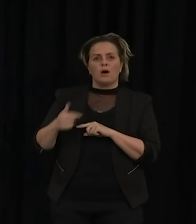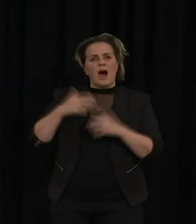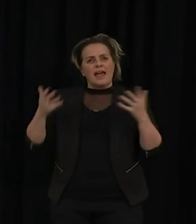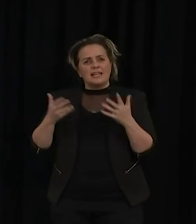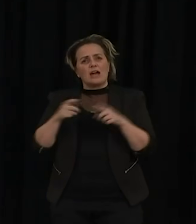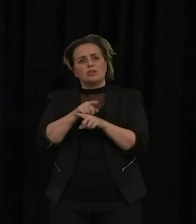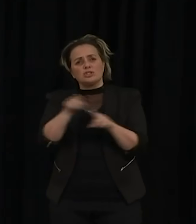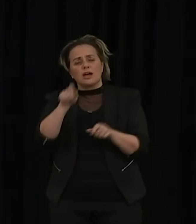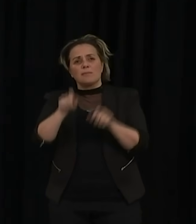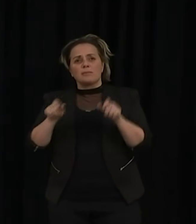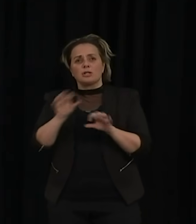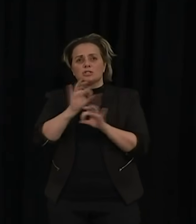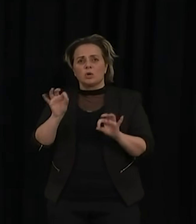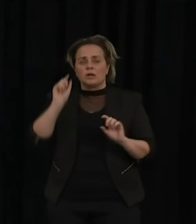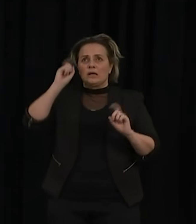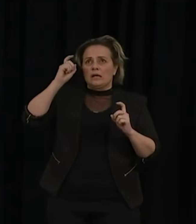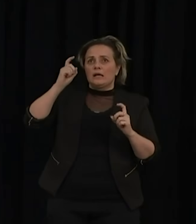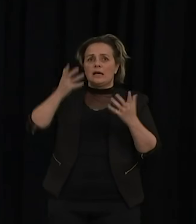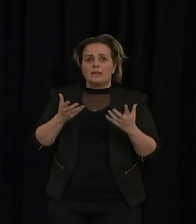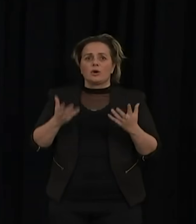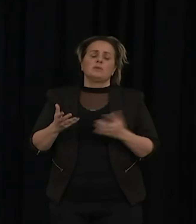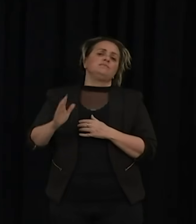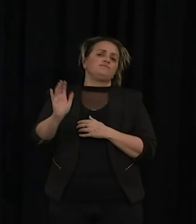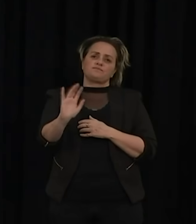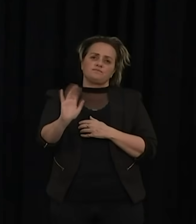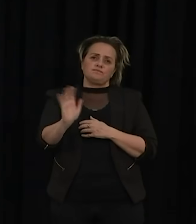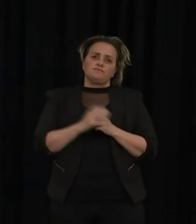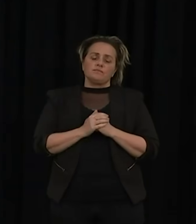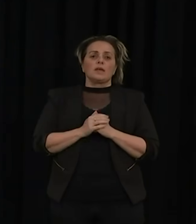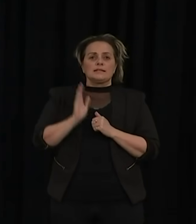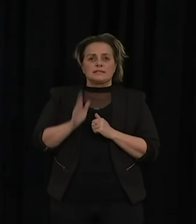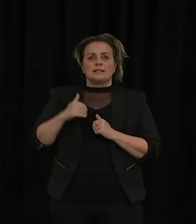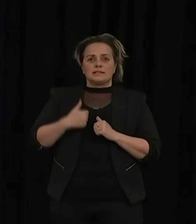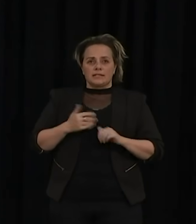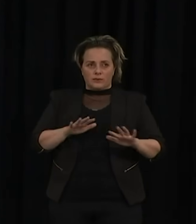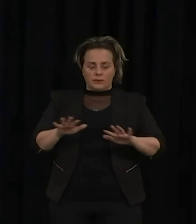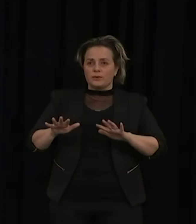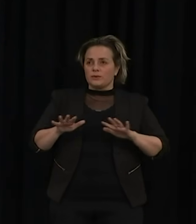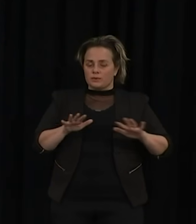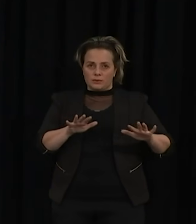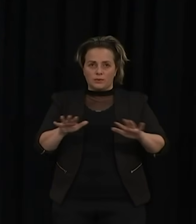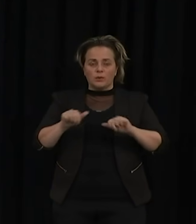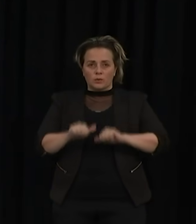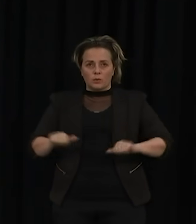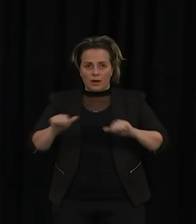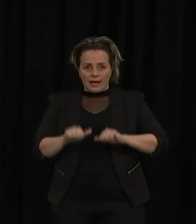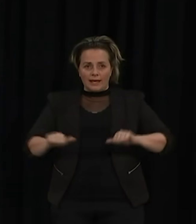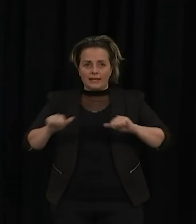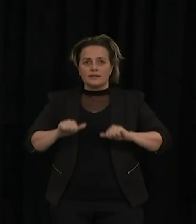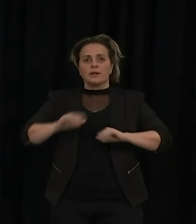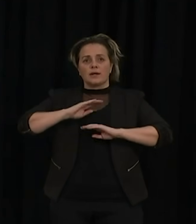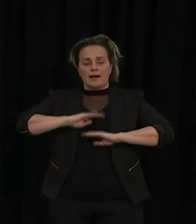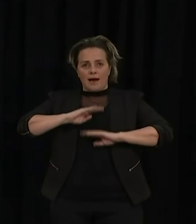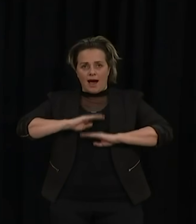encourage people not to read too much into it at this point. You know, I think we've still got to hold our nerve here. We are still, you know,